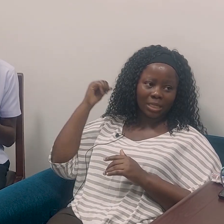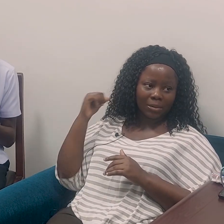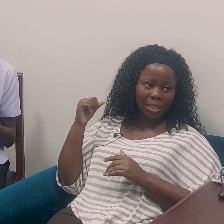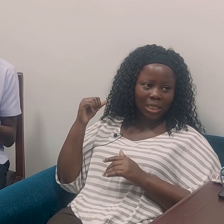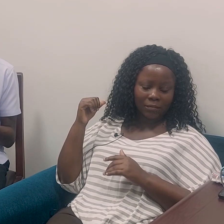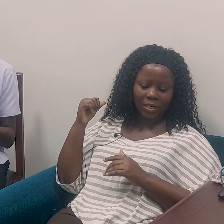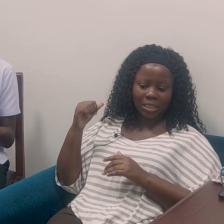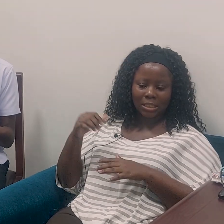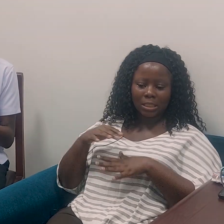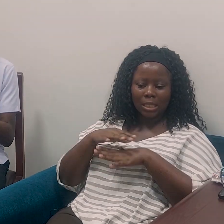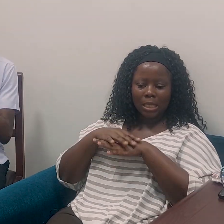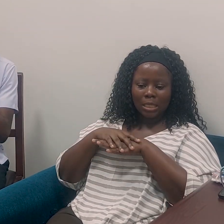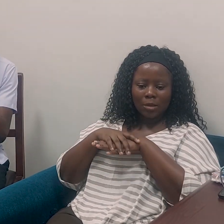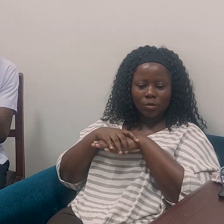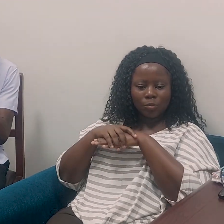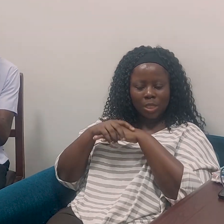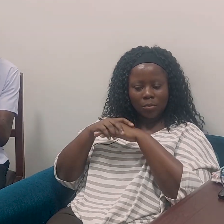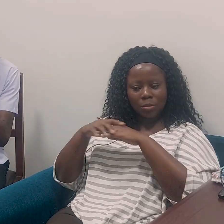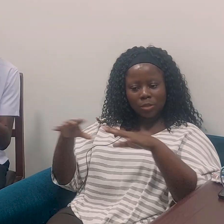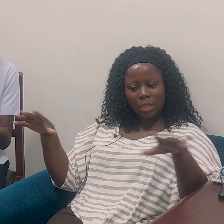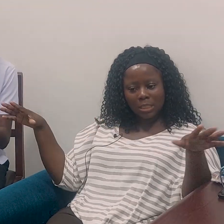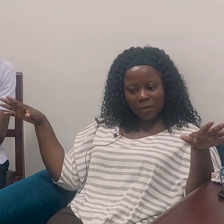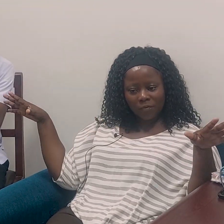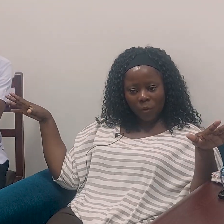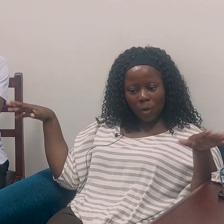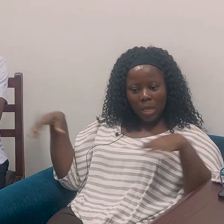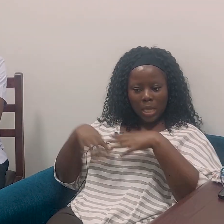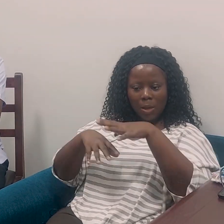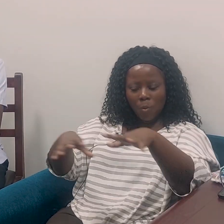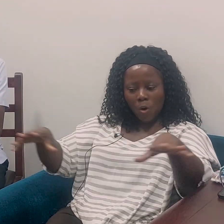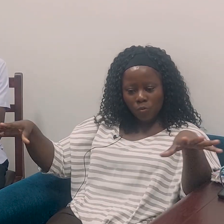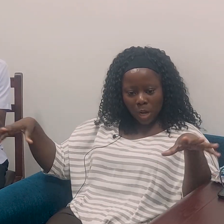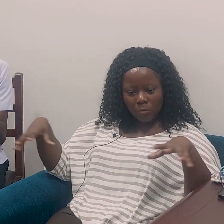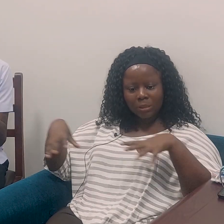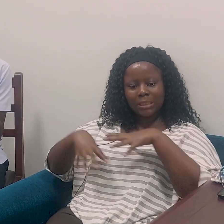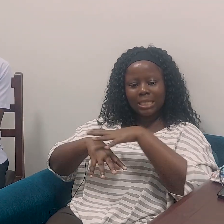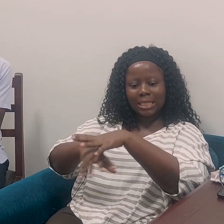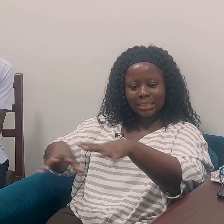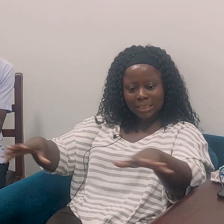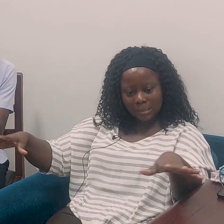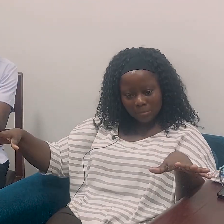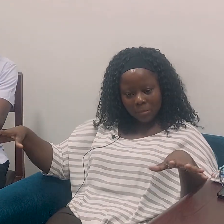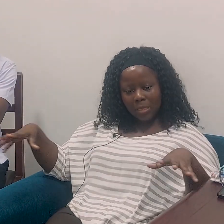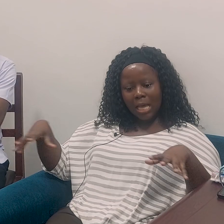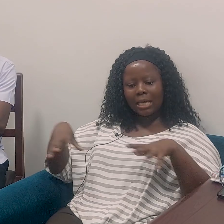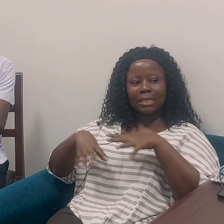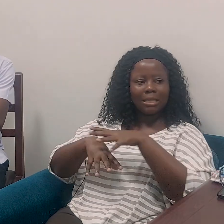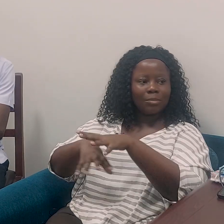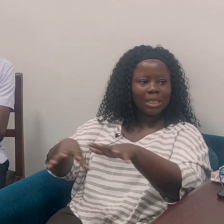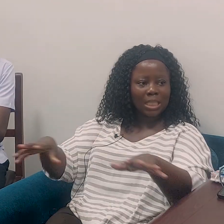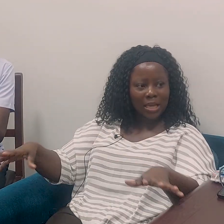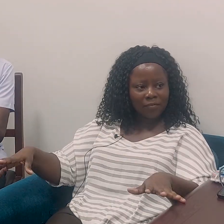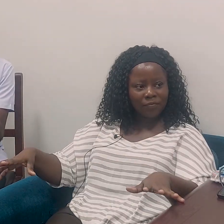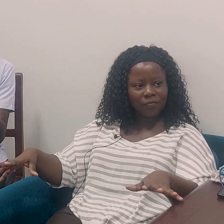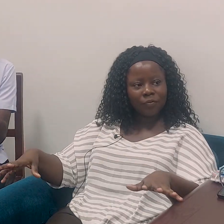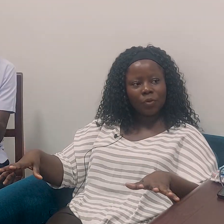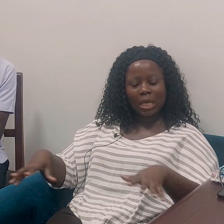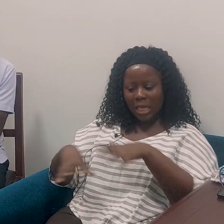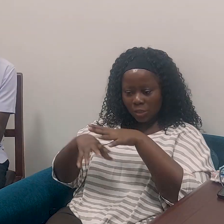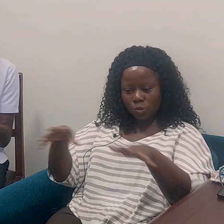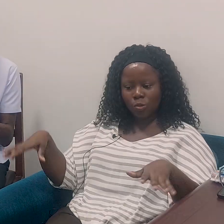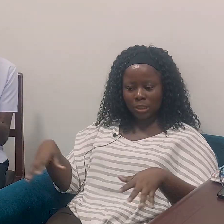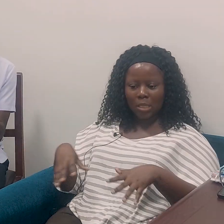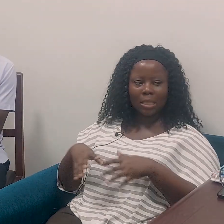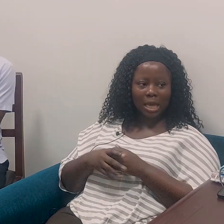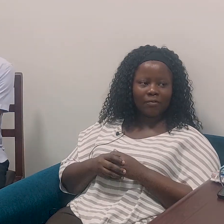have academic advising that could be able to cater for a more rounded academic life